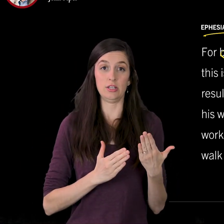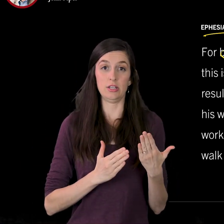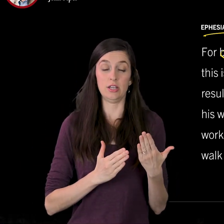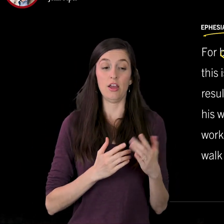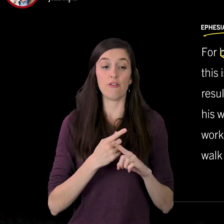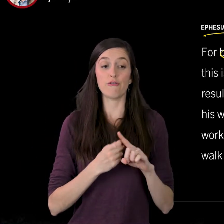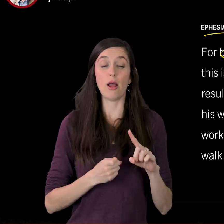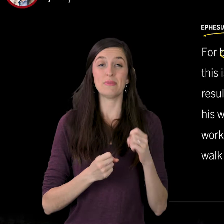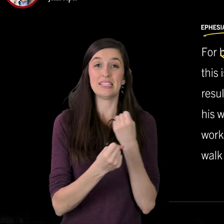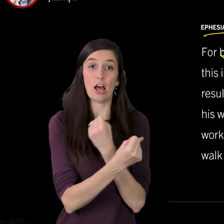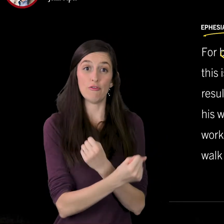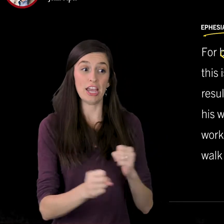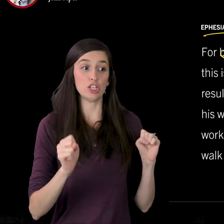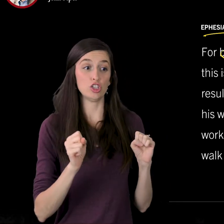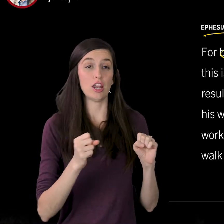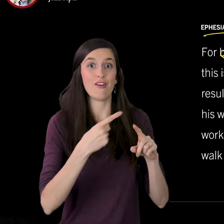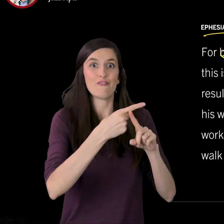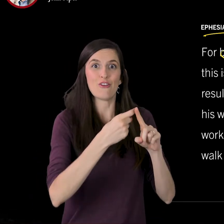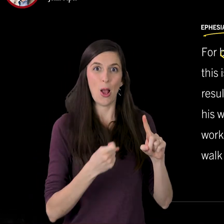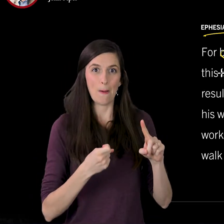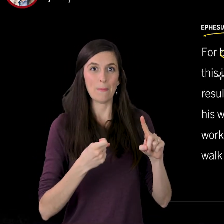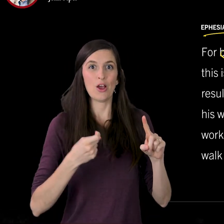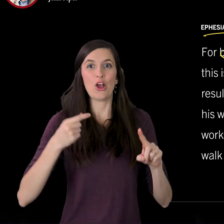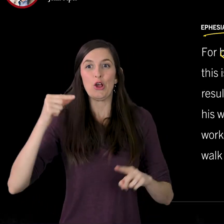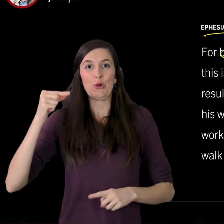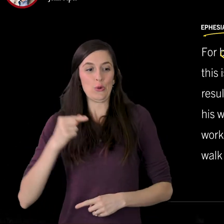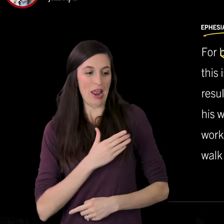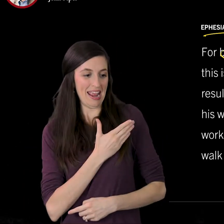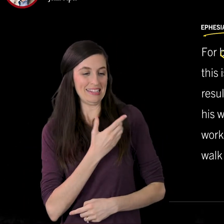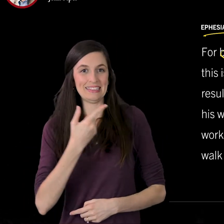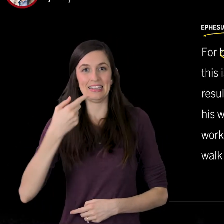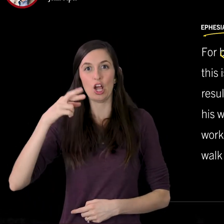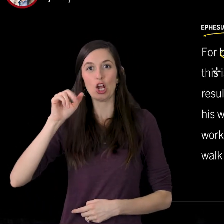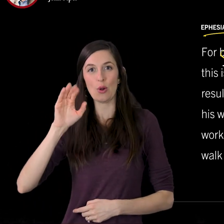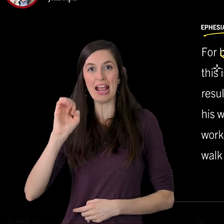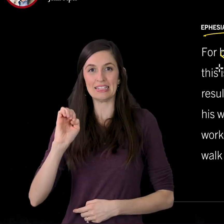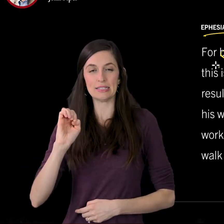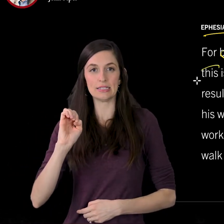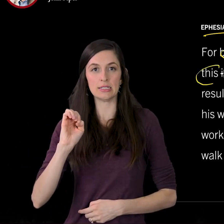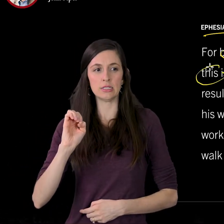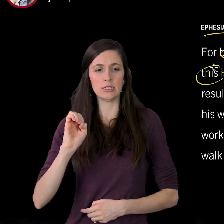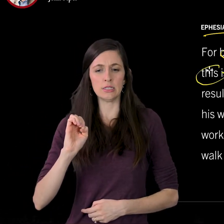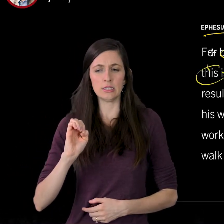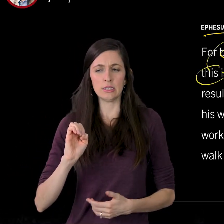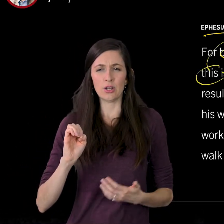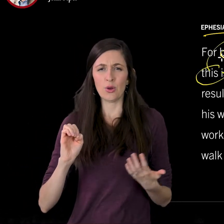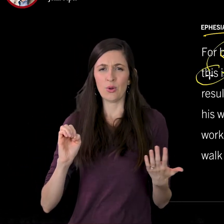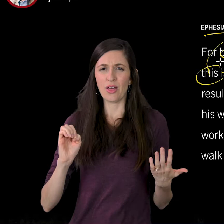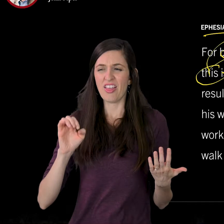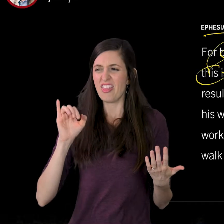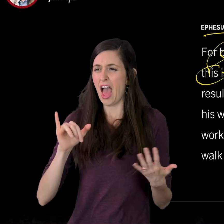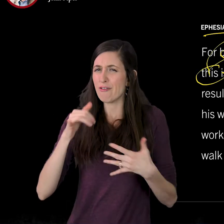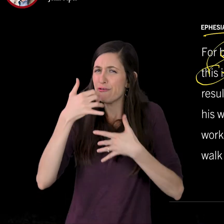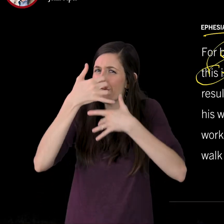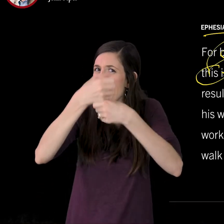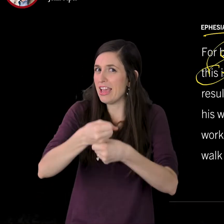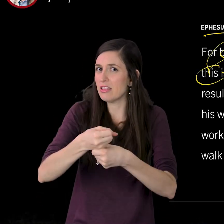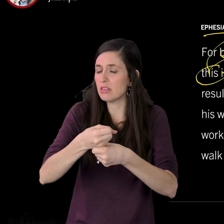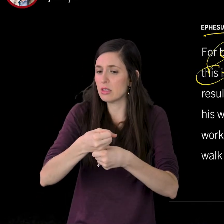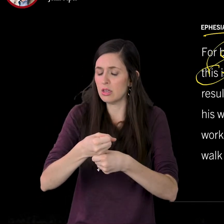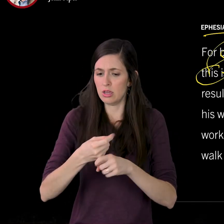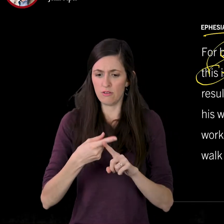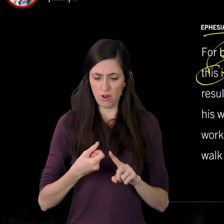the salvation that comes by grace. And this is not your own doing. This grace and this